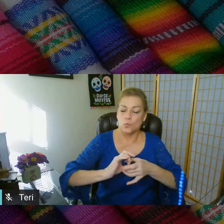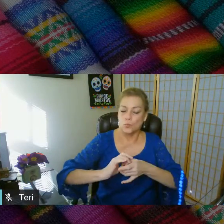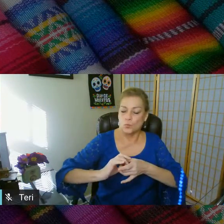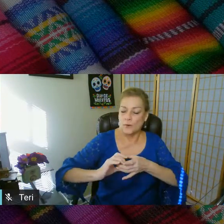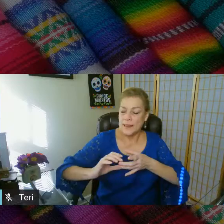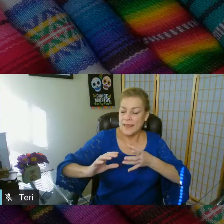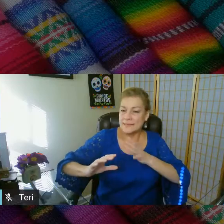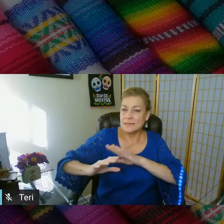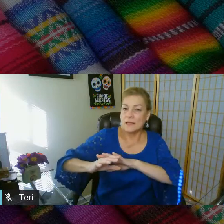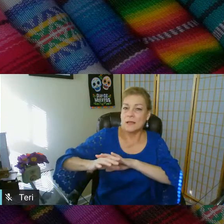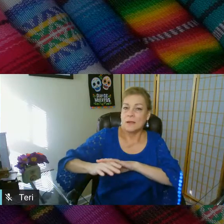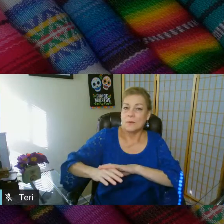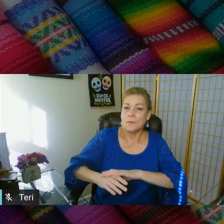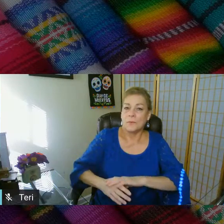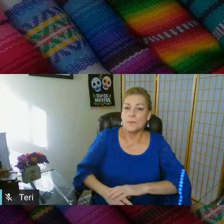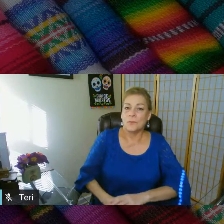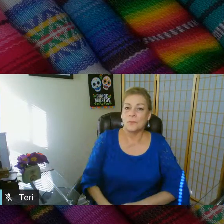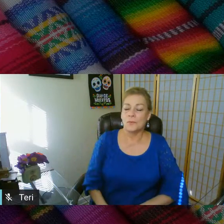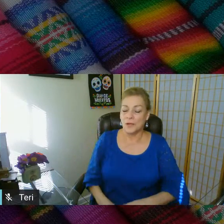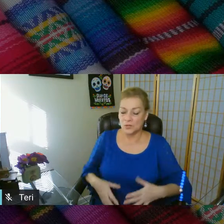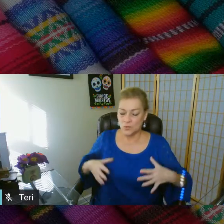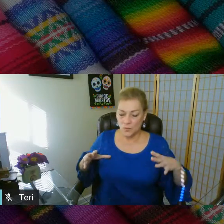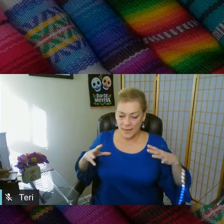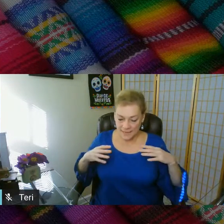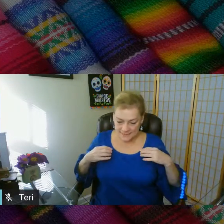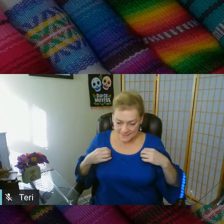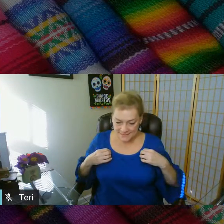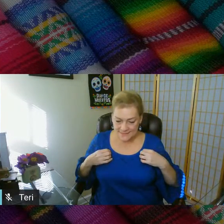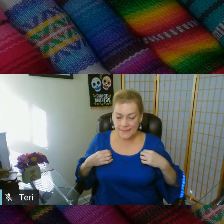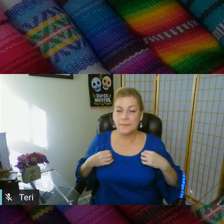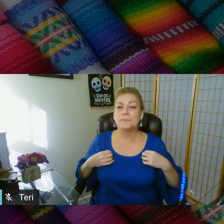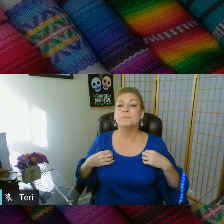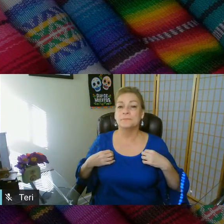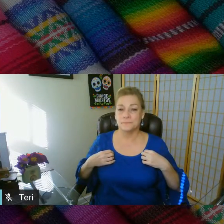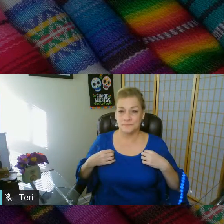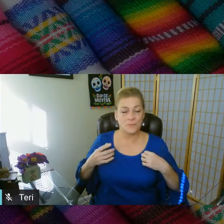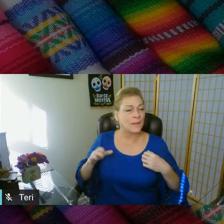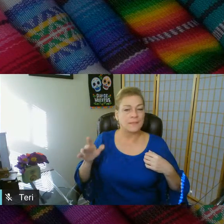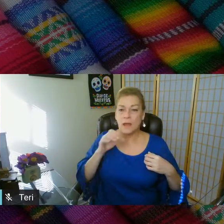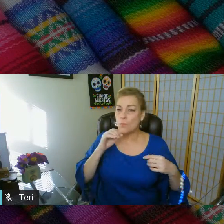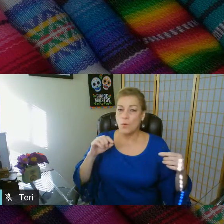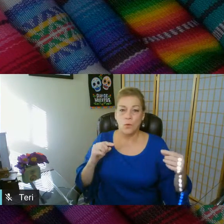to the extent we allow. So I invite you higher.